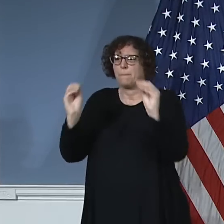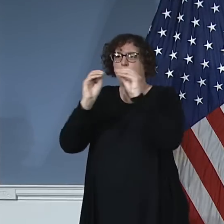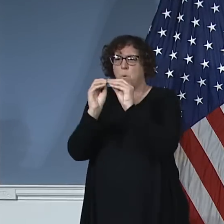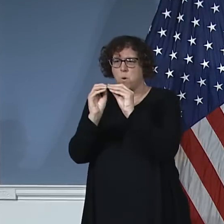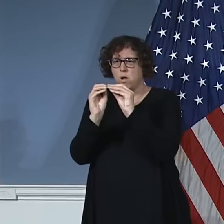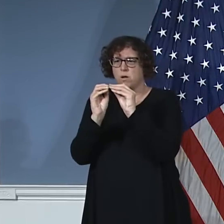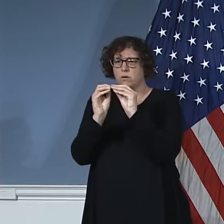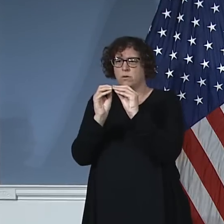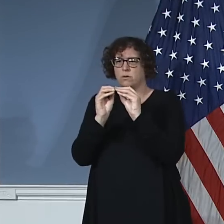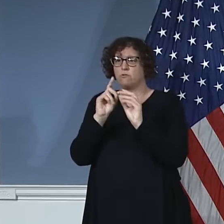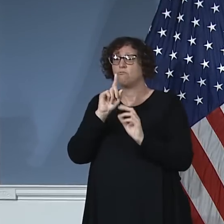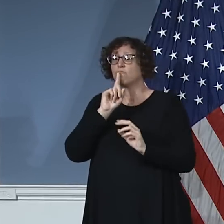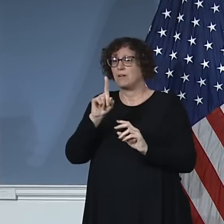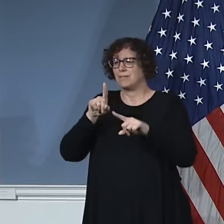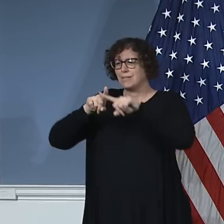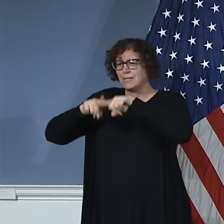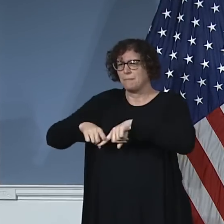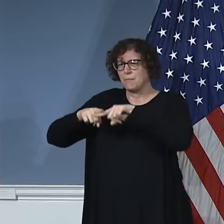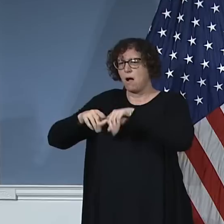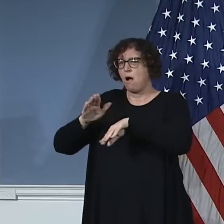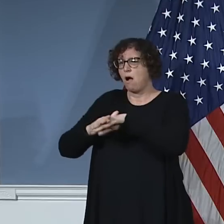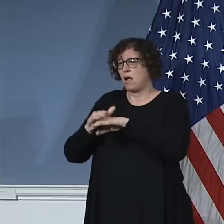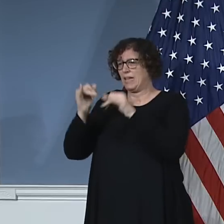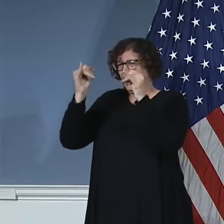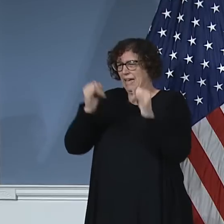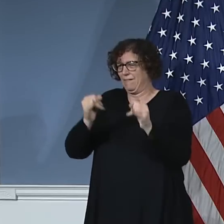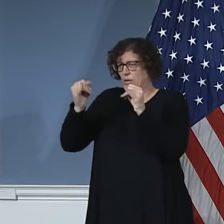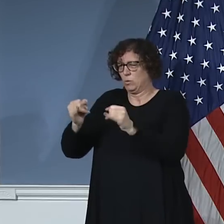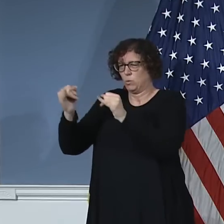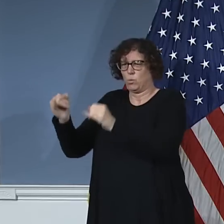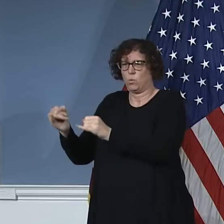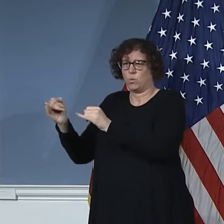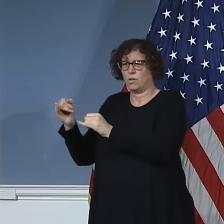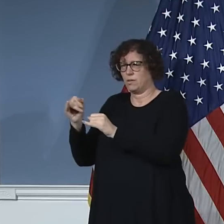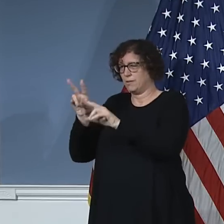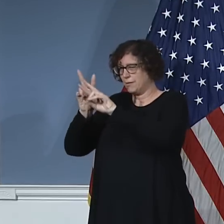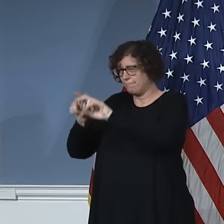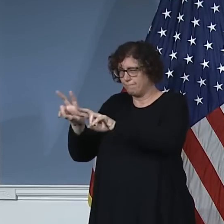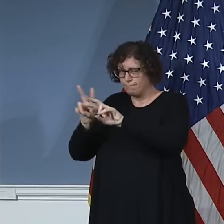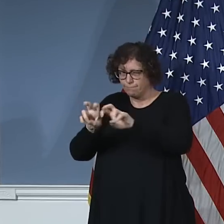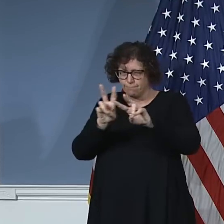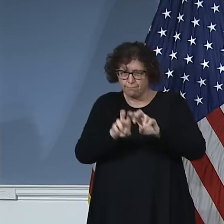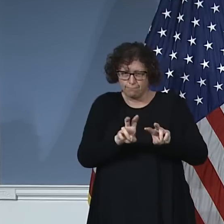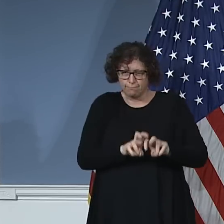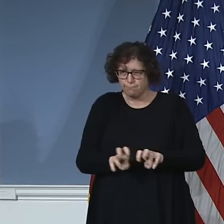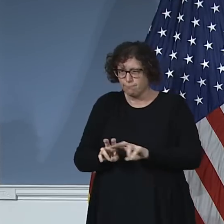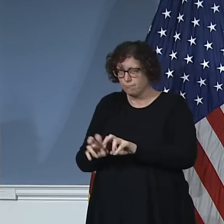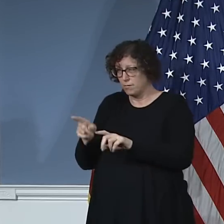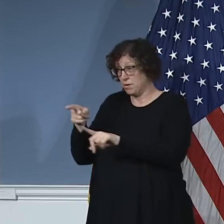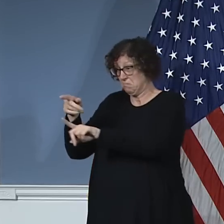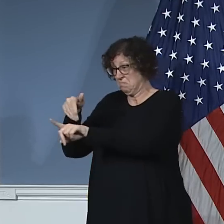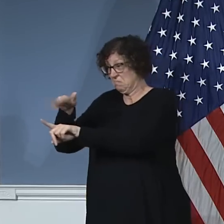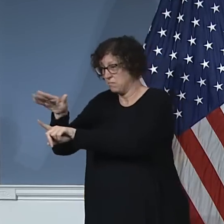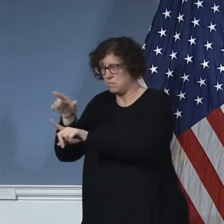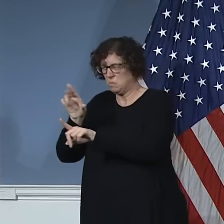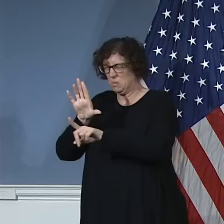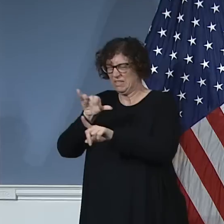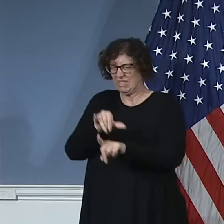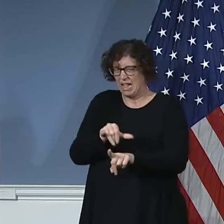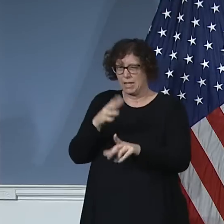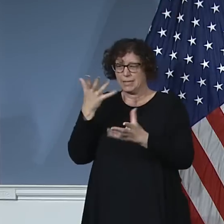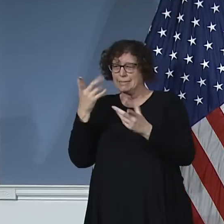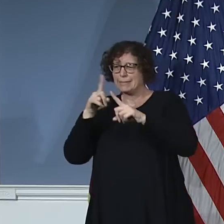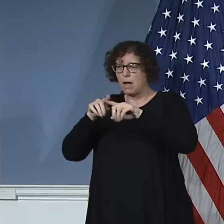terms of criminal record and other factors. So it's just not bluntly as simple as that letter portrays. The group